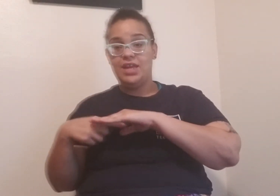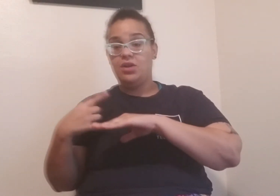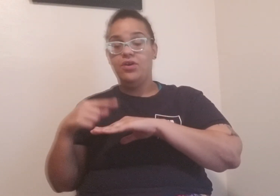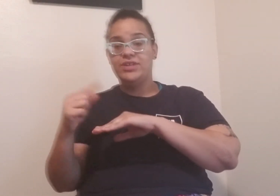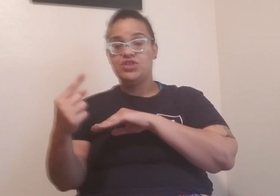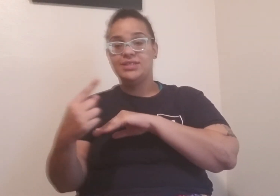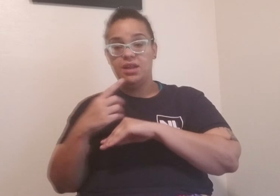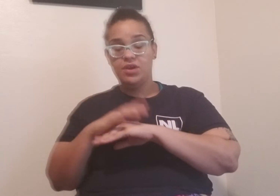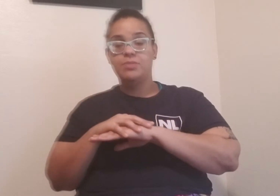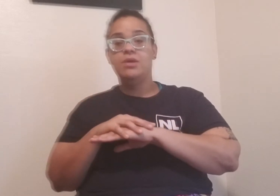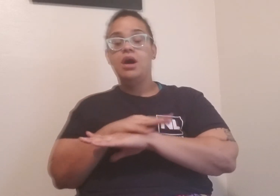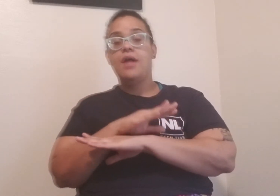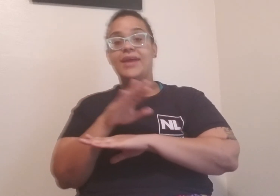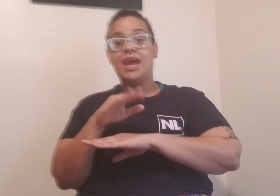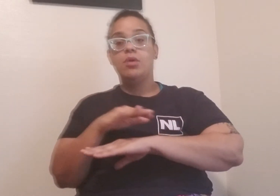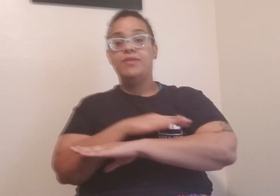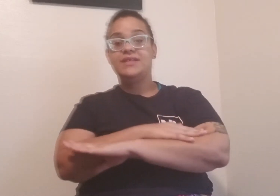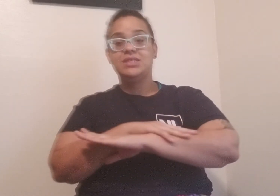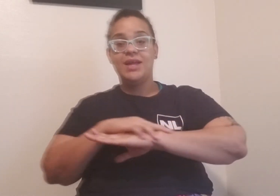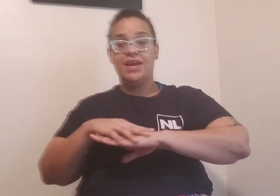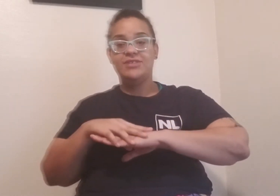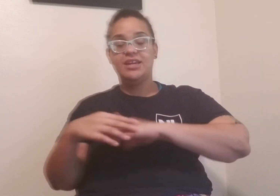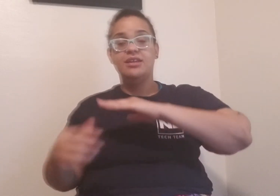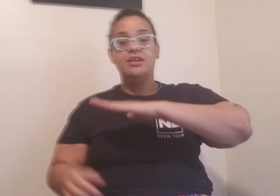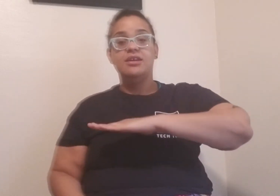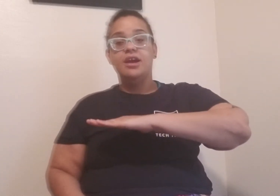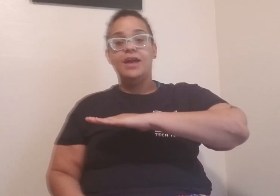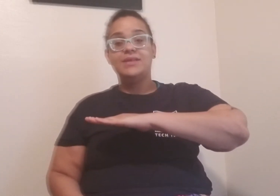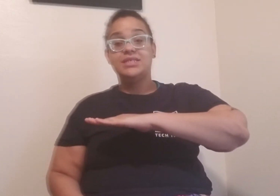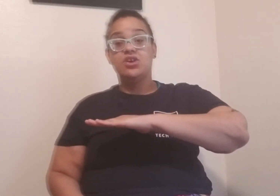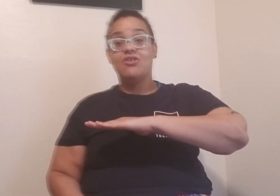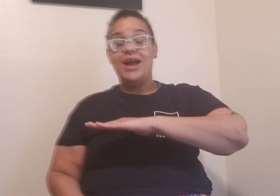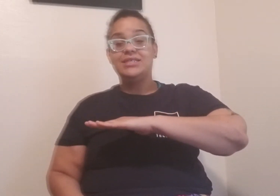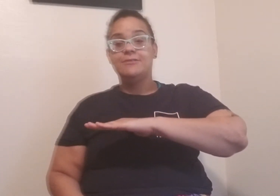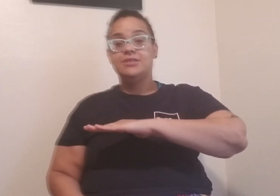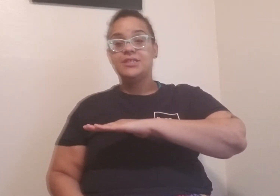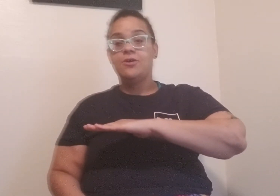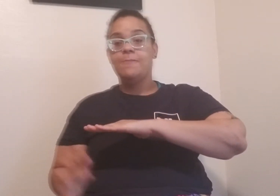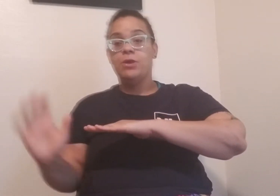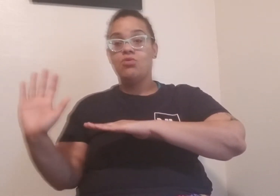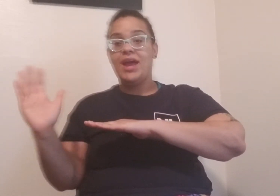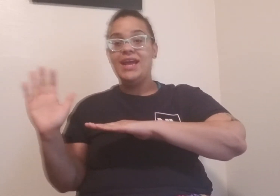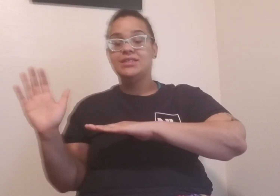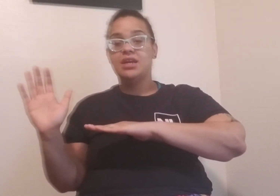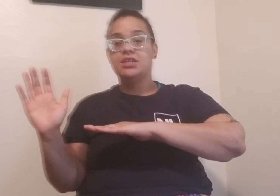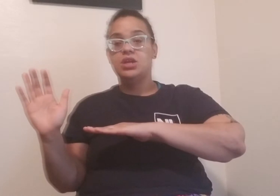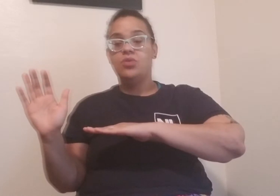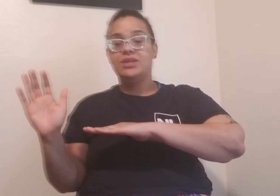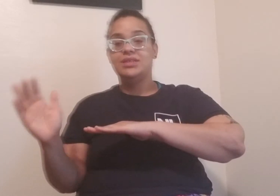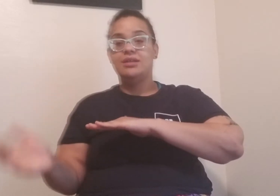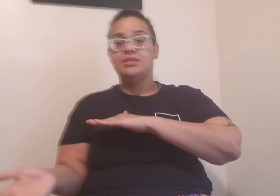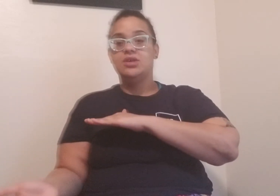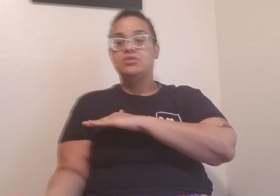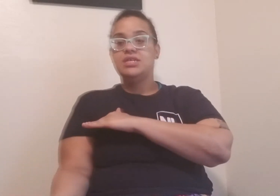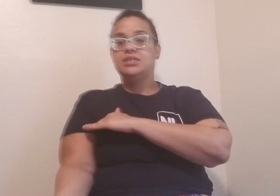don't know if it's translating on the camera, but this is my left hand, and this is the horizon. So your right hand's going to denote the sun. So this